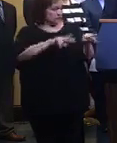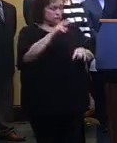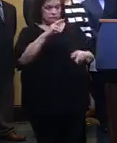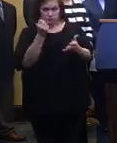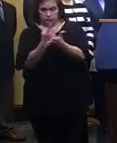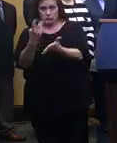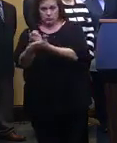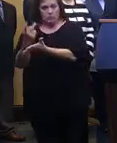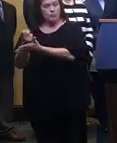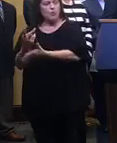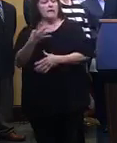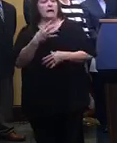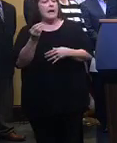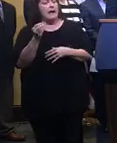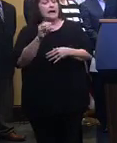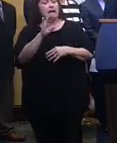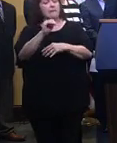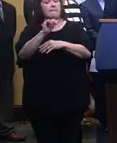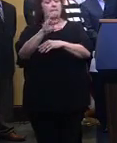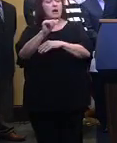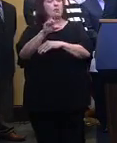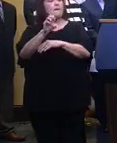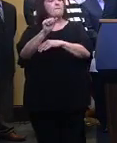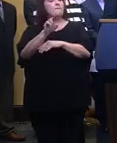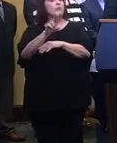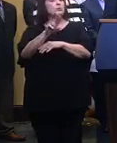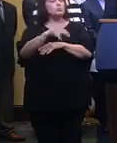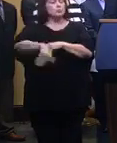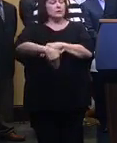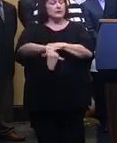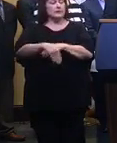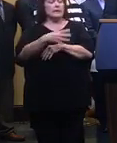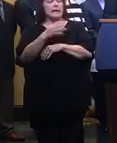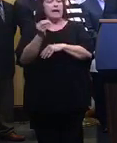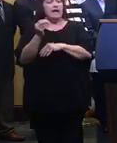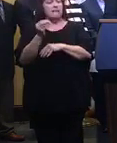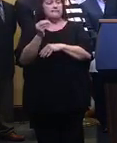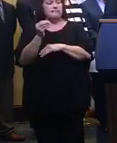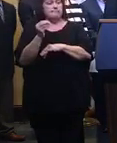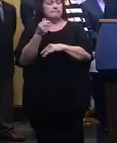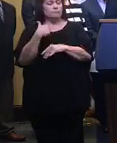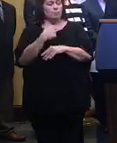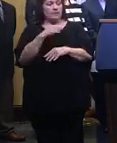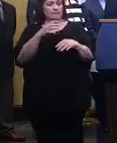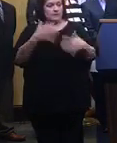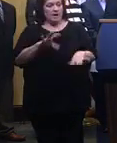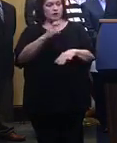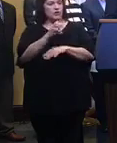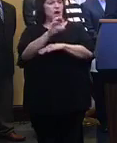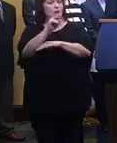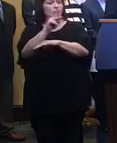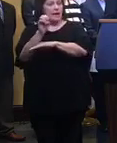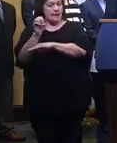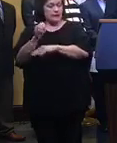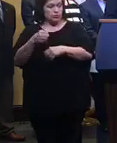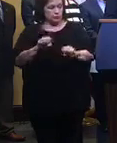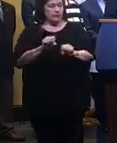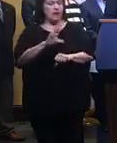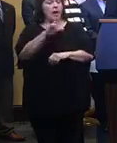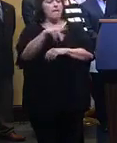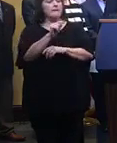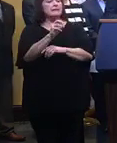that. In addition, Mirabu is a good example of that, and we also have completed Cherokee Street in